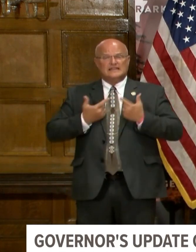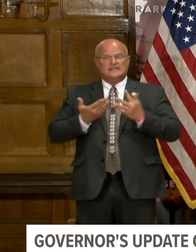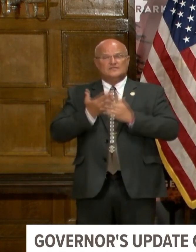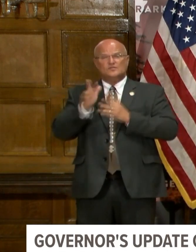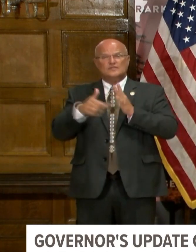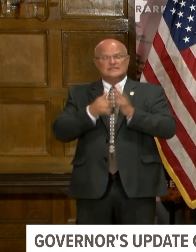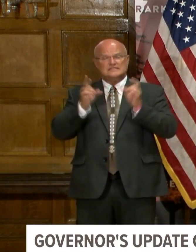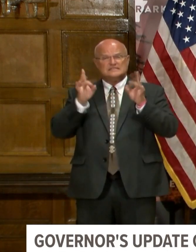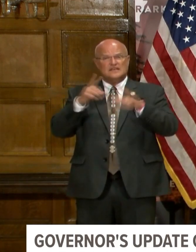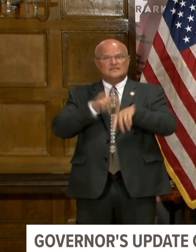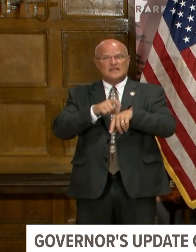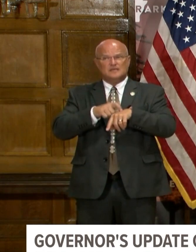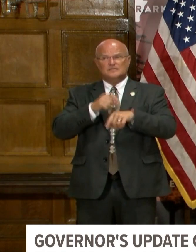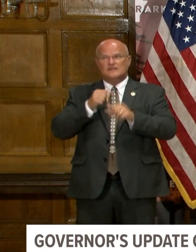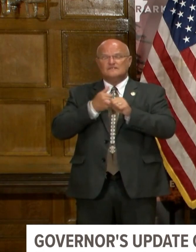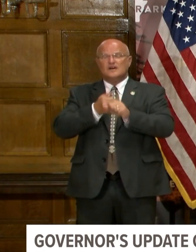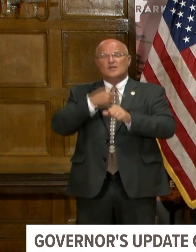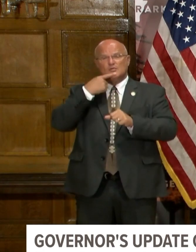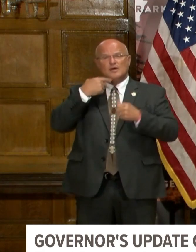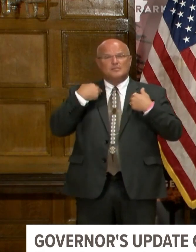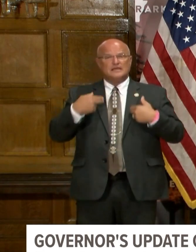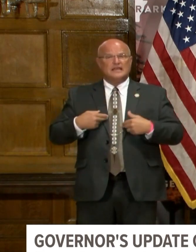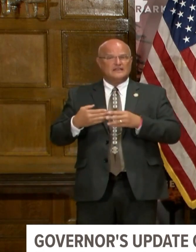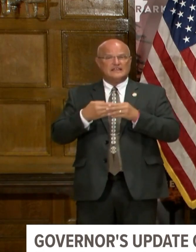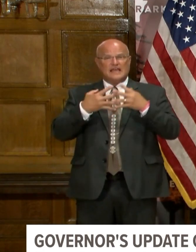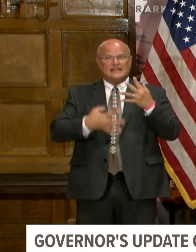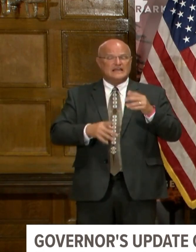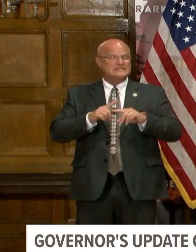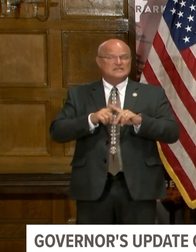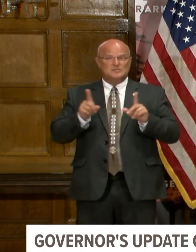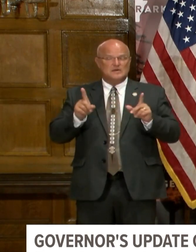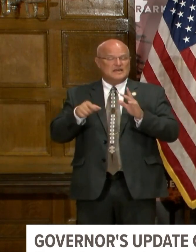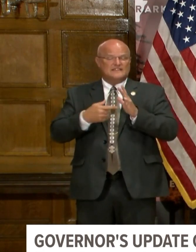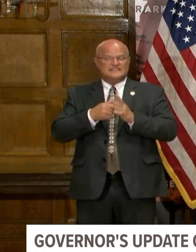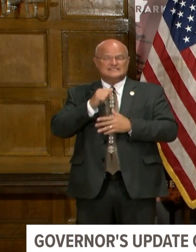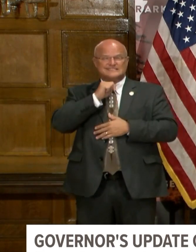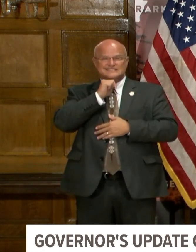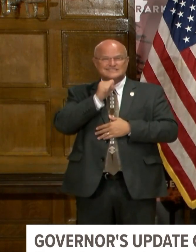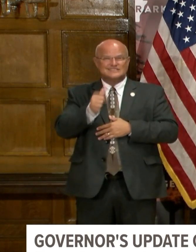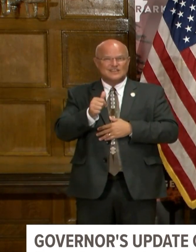tough times and follow the public health guidelines. But these are not